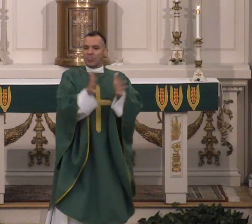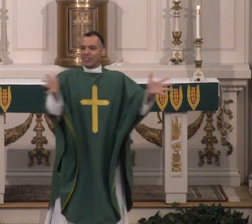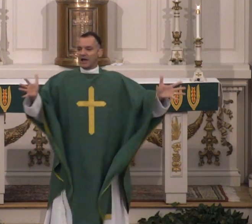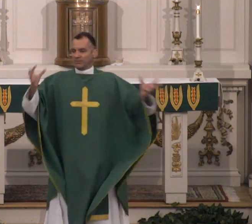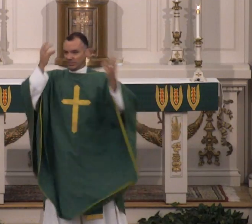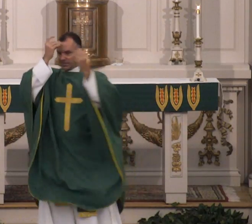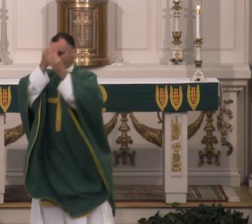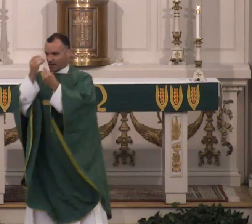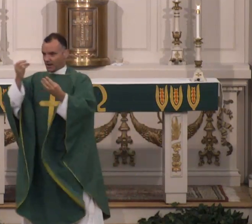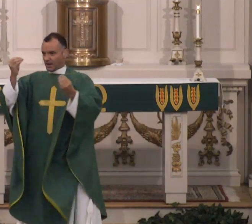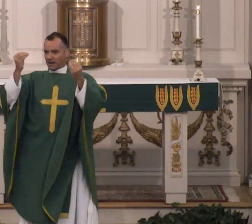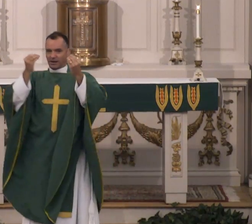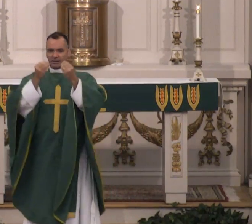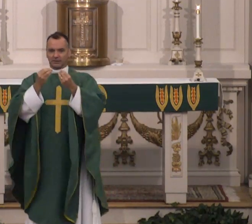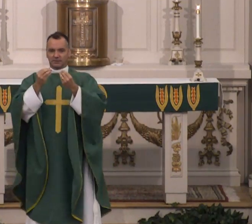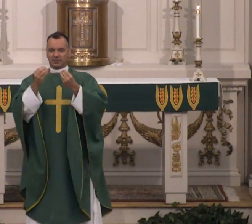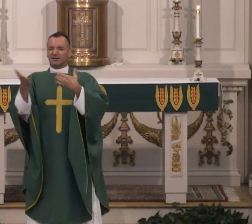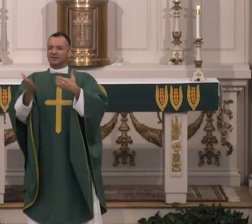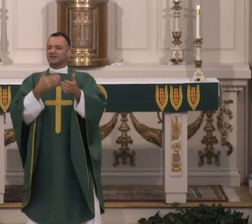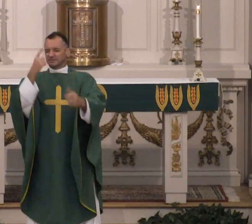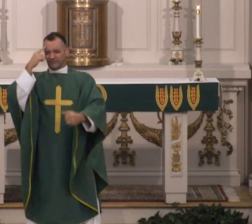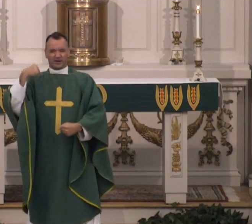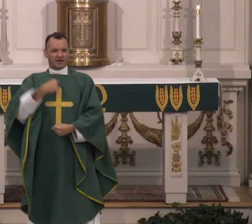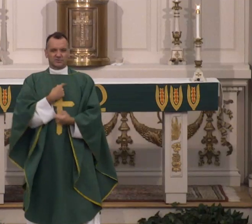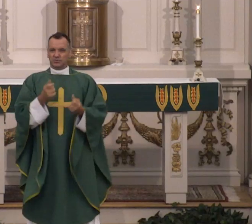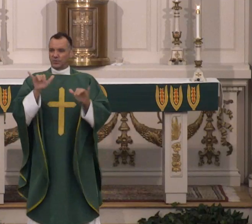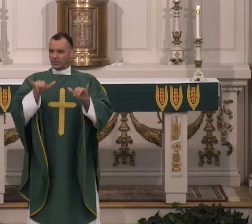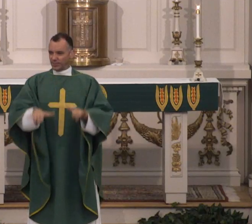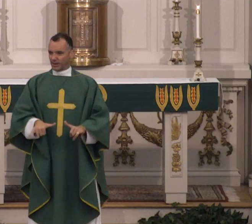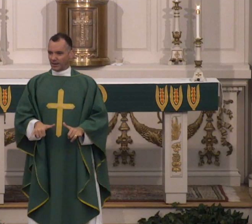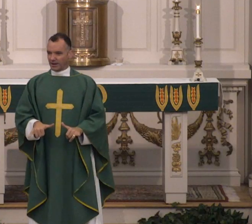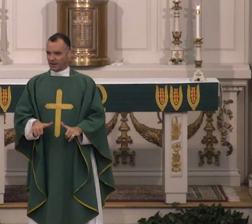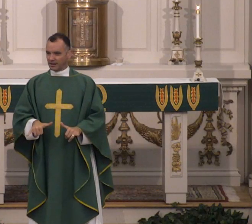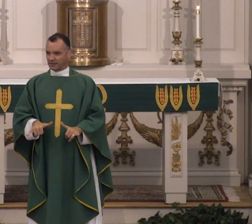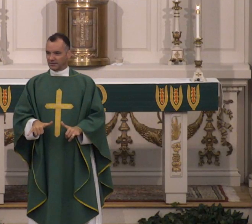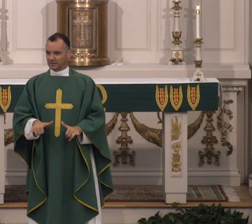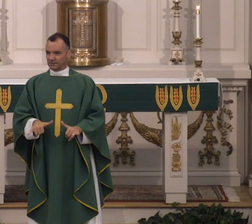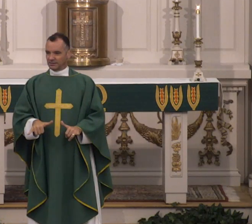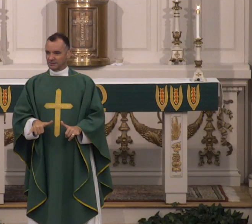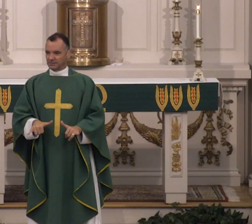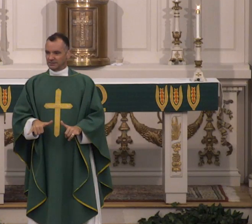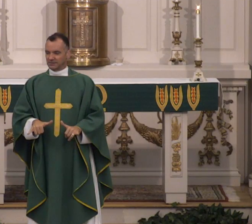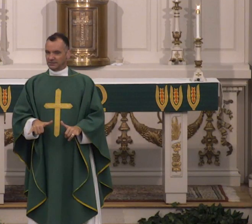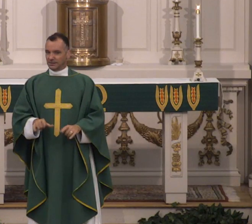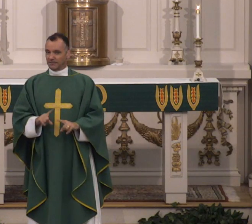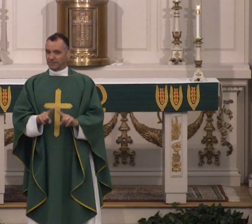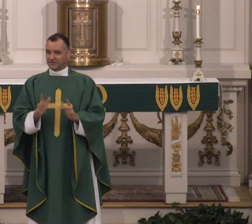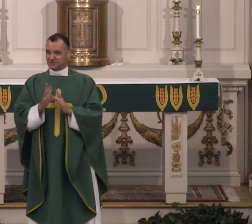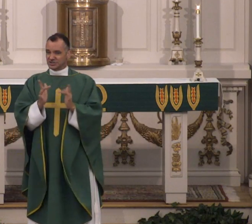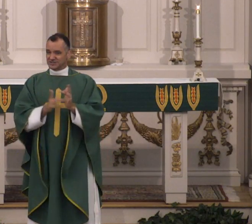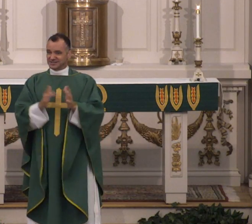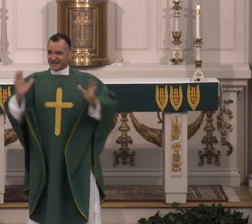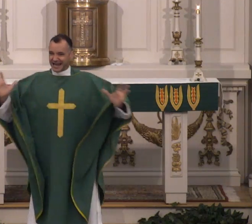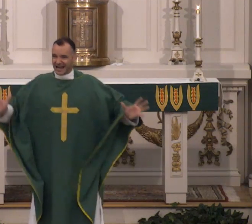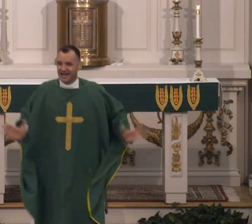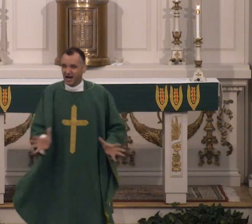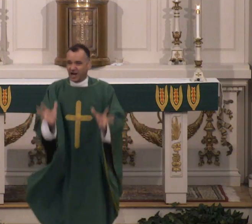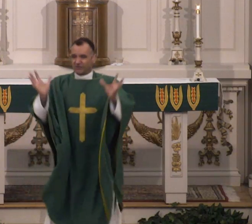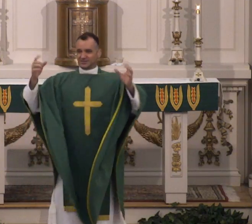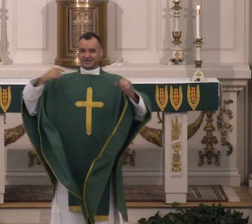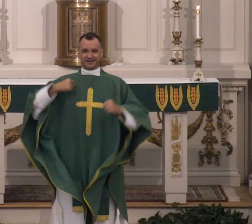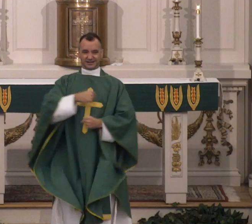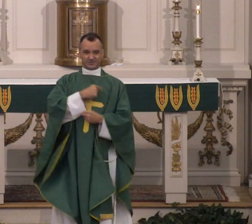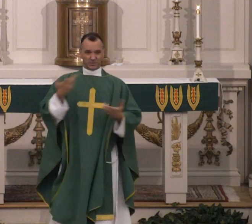You know, what are we doing? Sometimes we do things without thinking, right? And we need to stop and think. Sometimes we seek revenge or we get